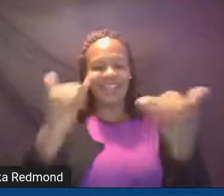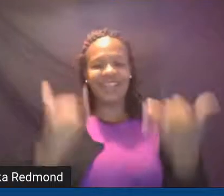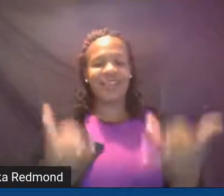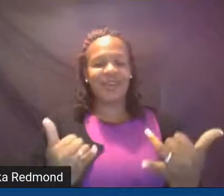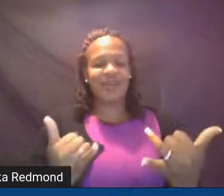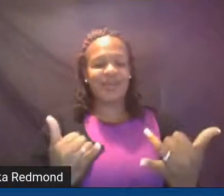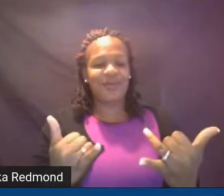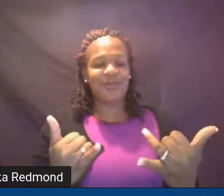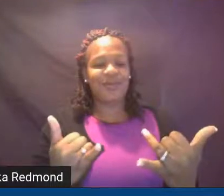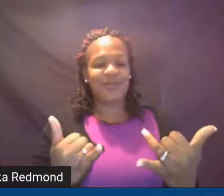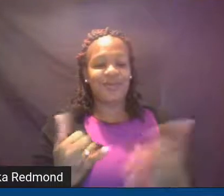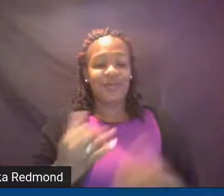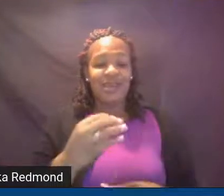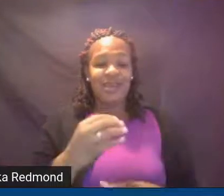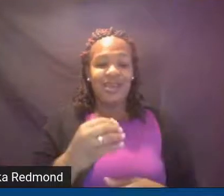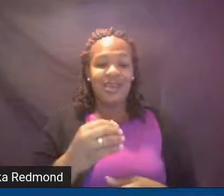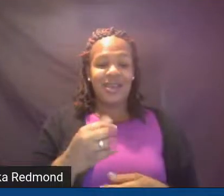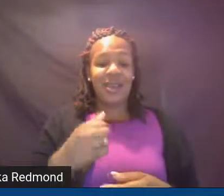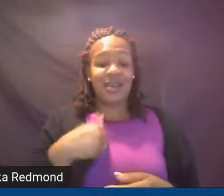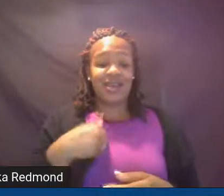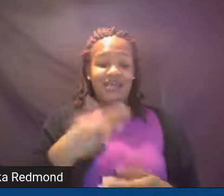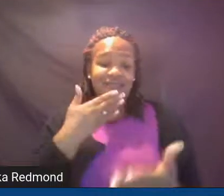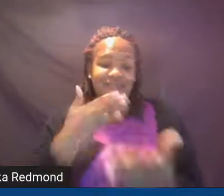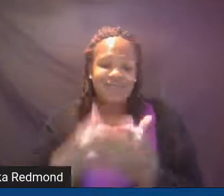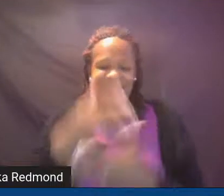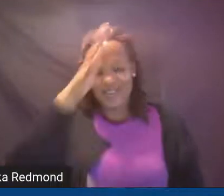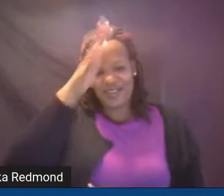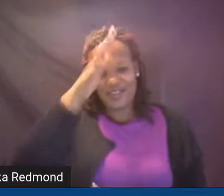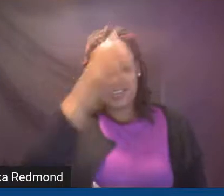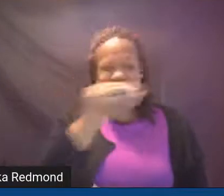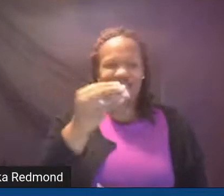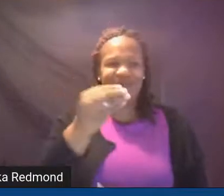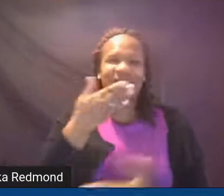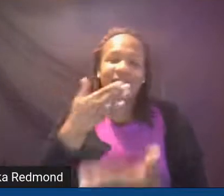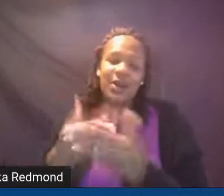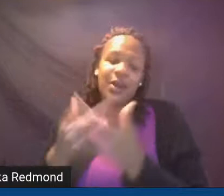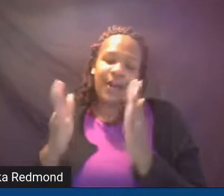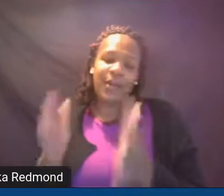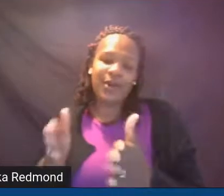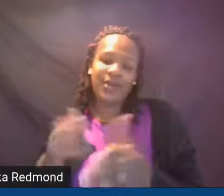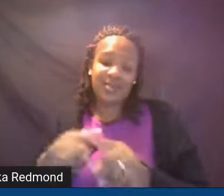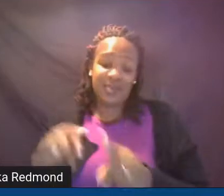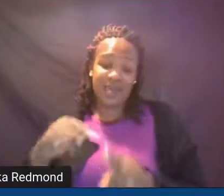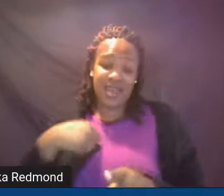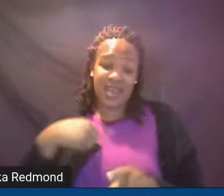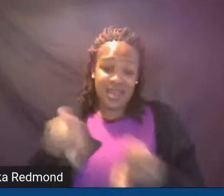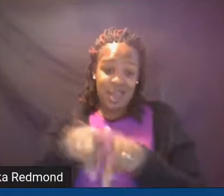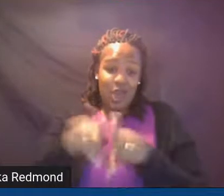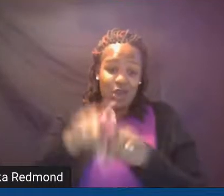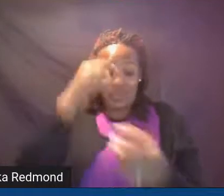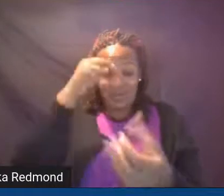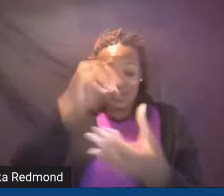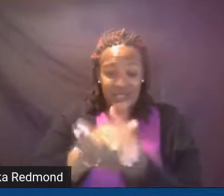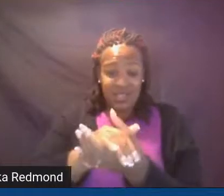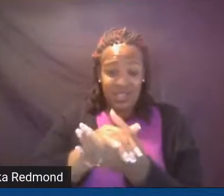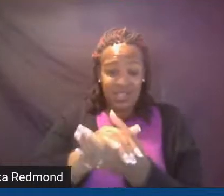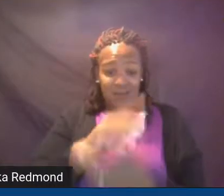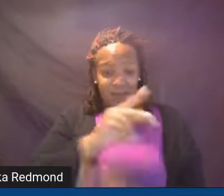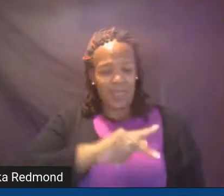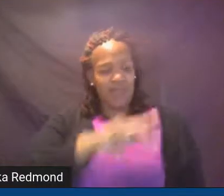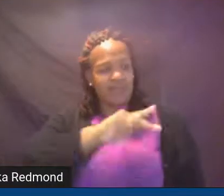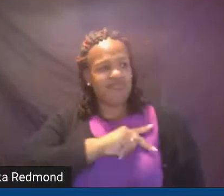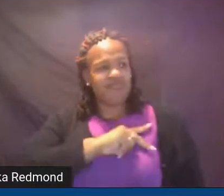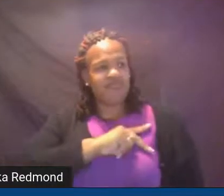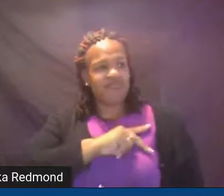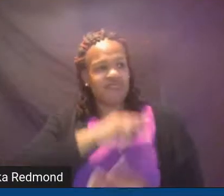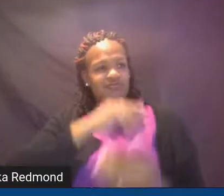being a good father and a relatively good person. And then I also believe on a personal level that our job as